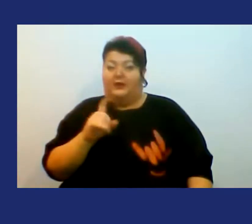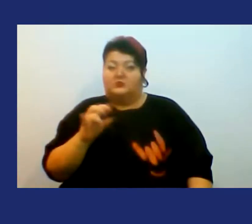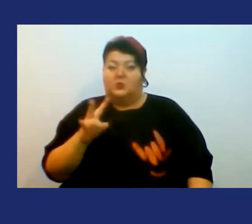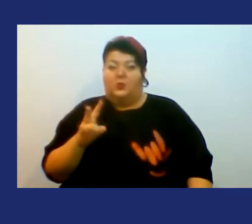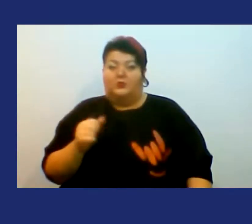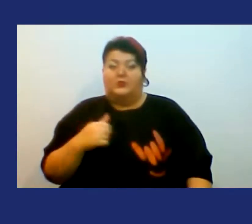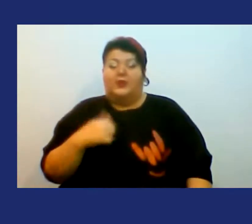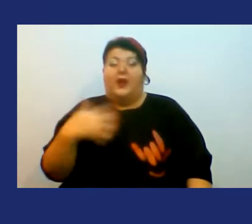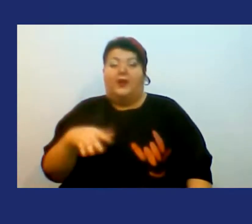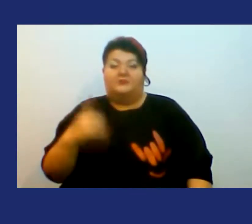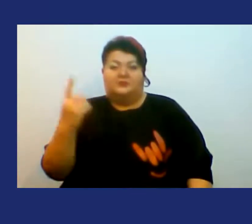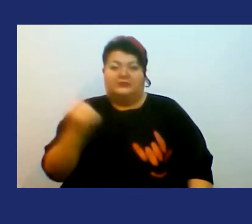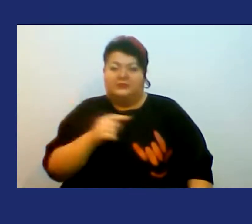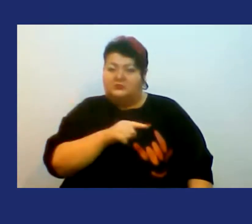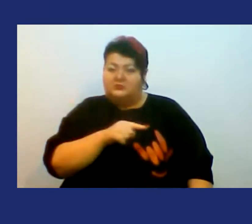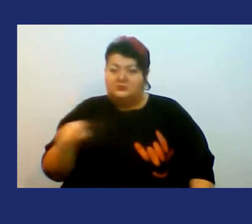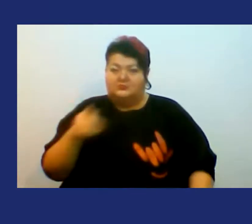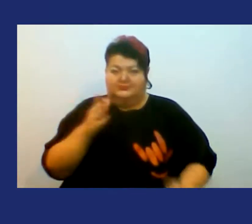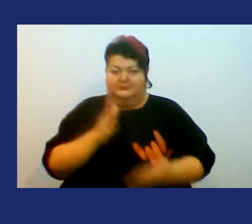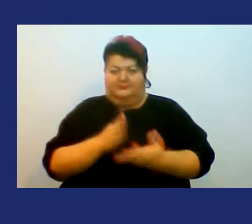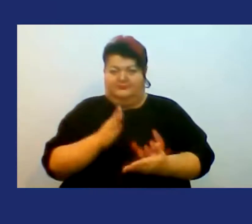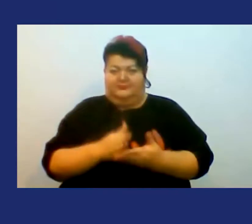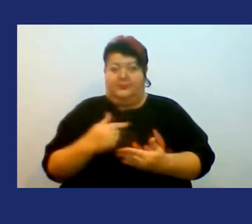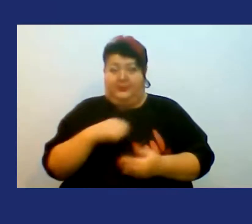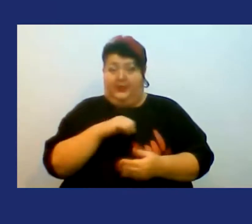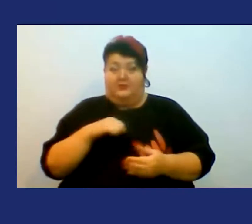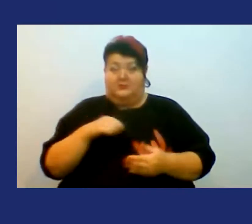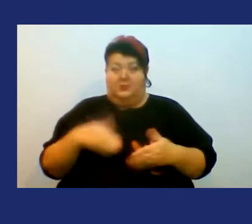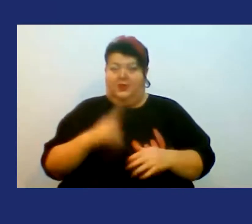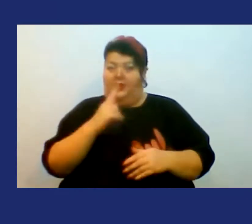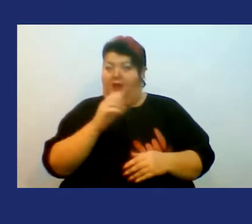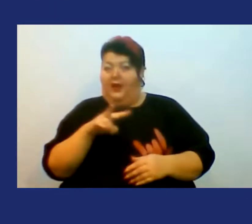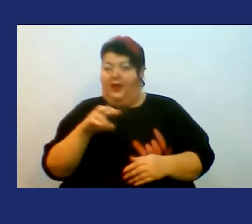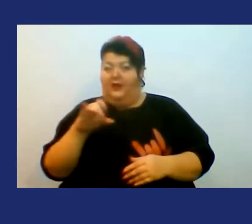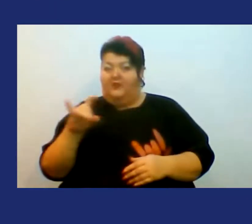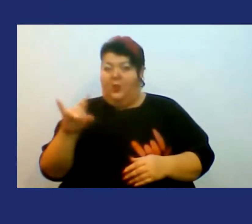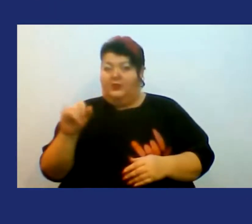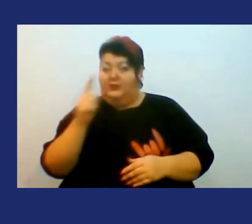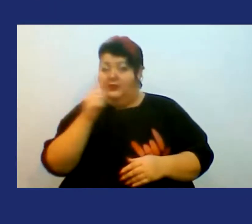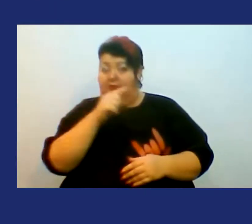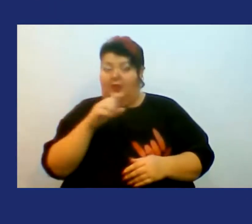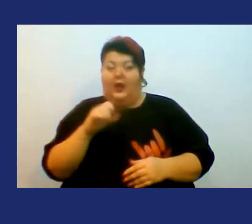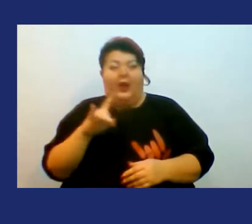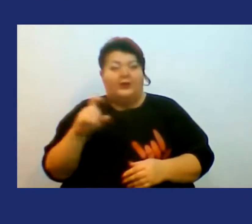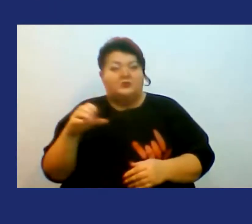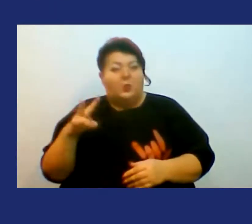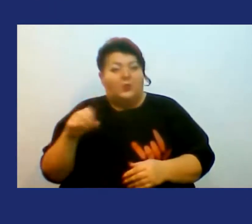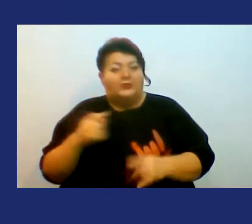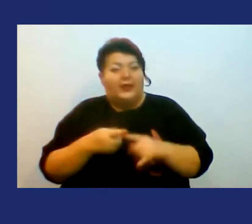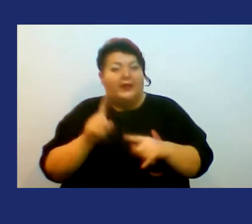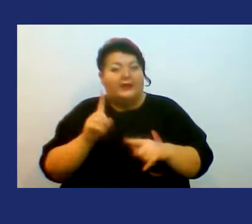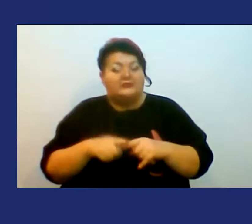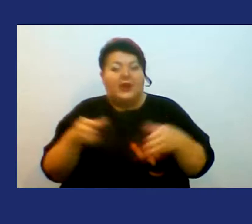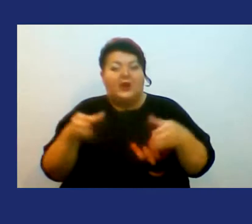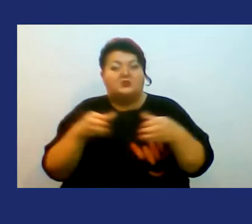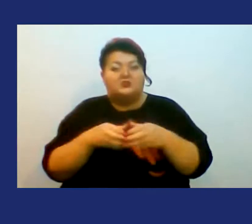the ground. I'm not from Arizona. I'm actually Californian. But Arizona is what we call a swing state.